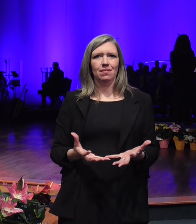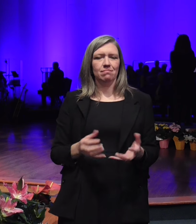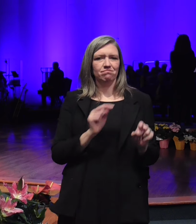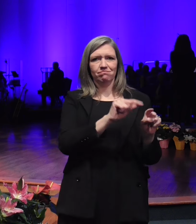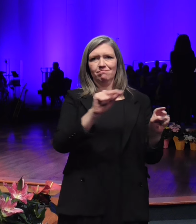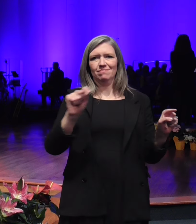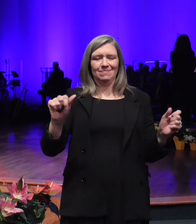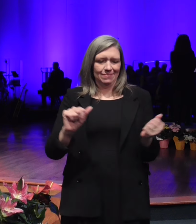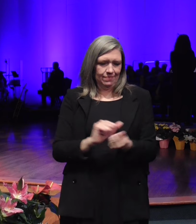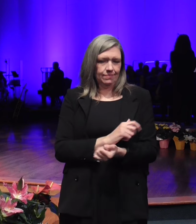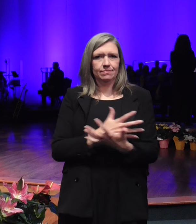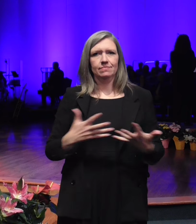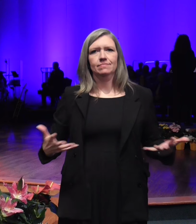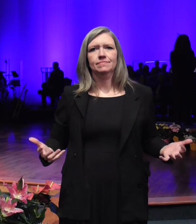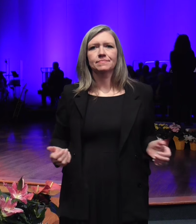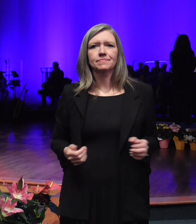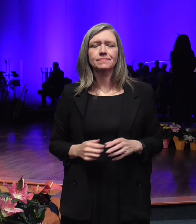beings.